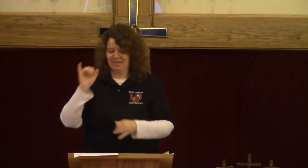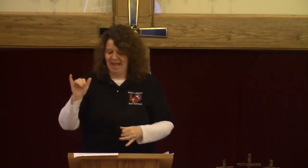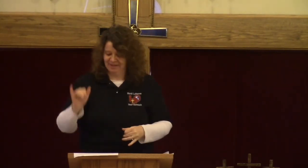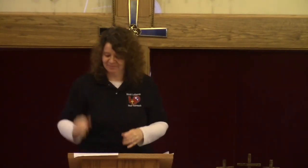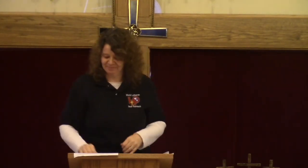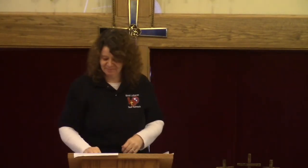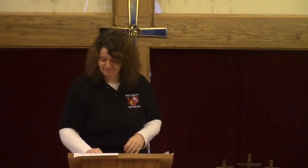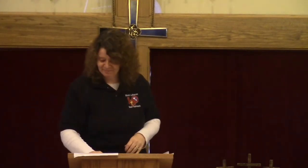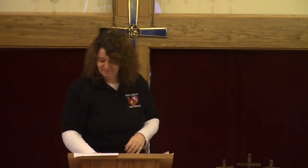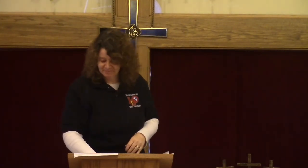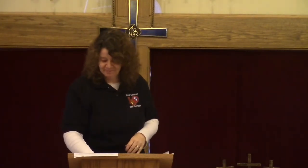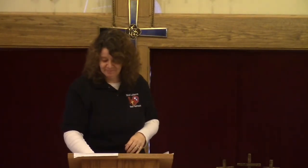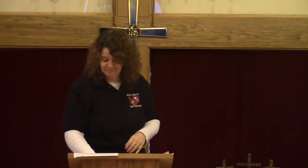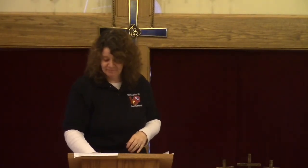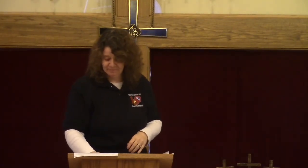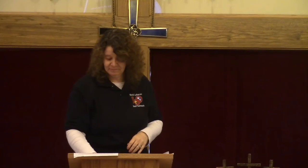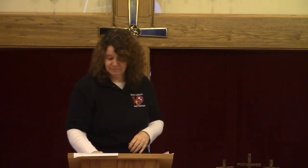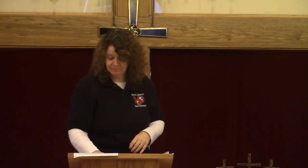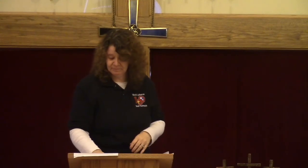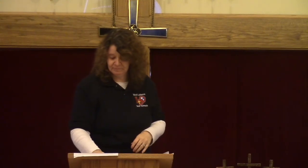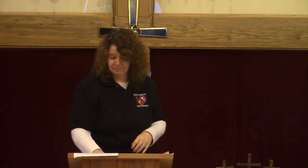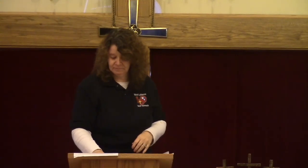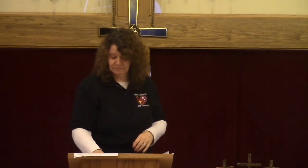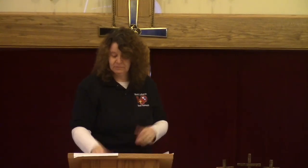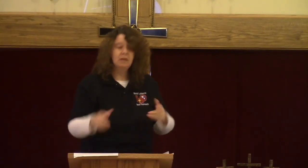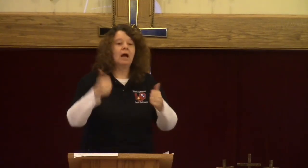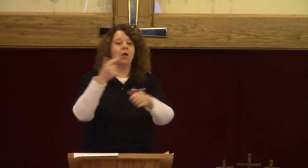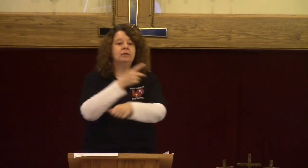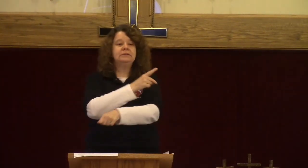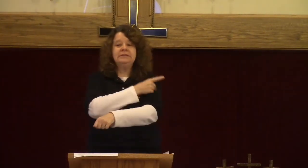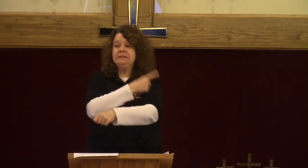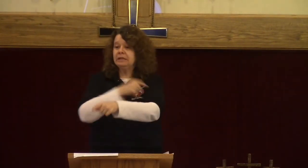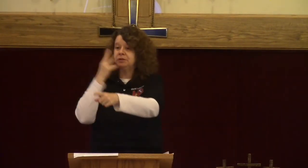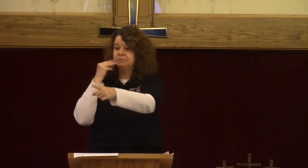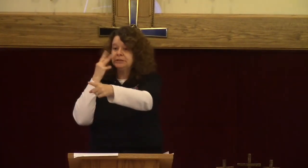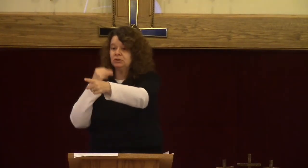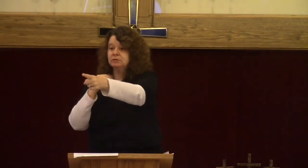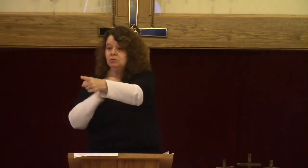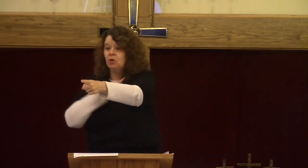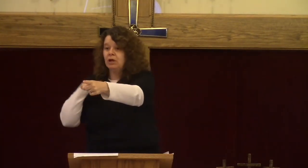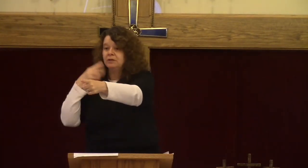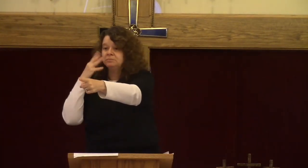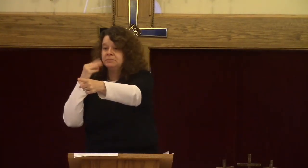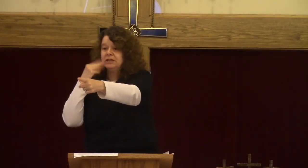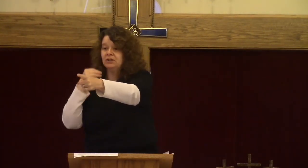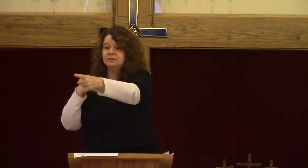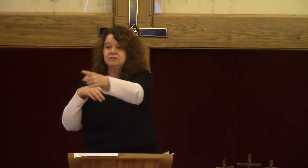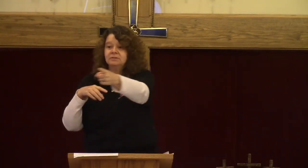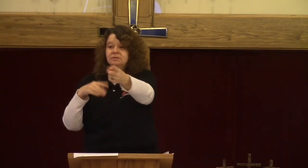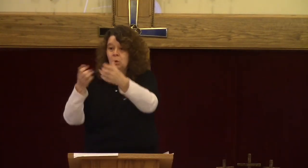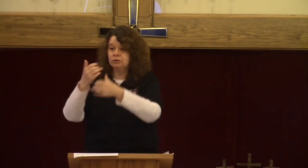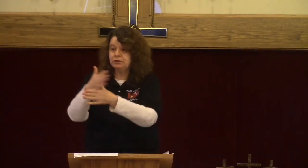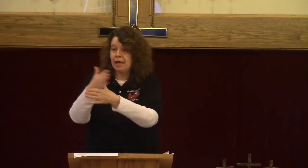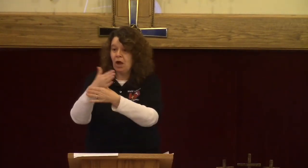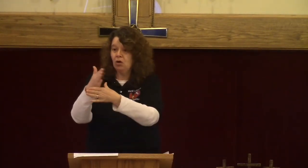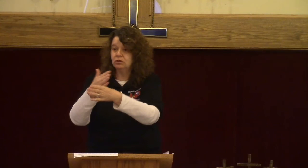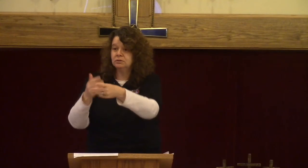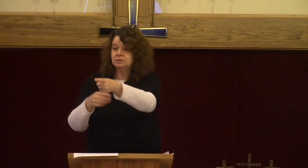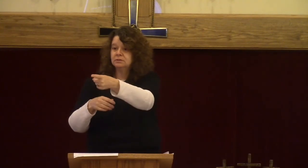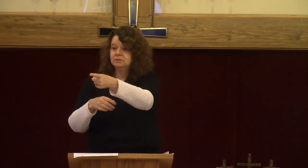wow. So I was glad to be prepared for that. You know, you guys have this experience